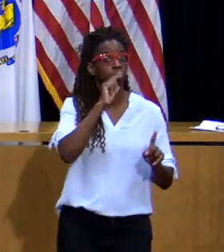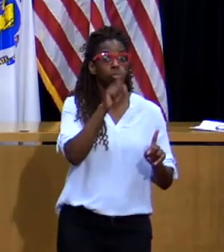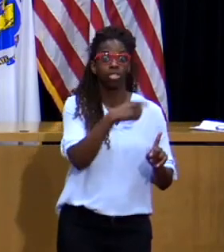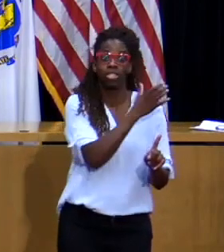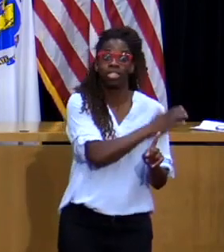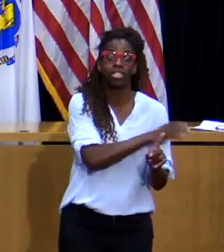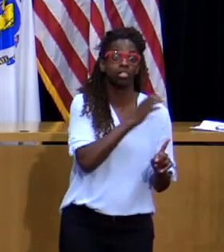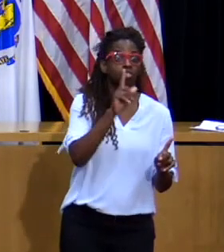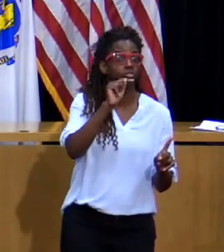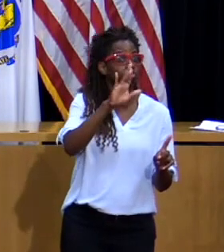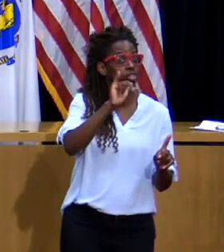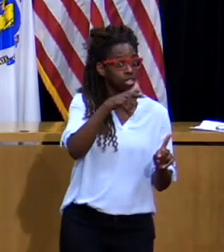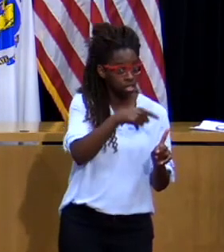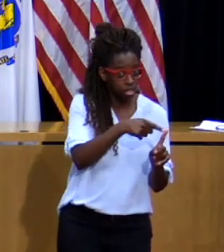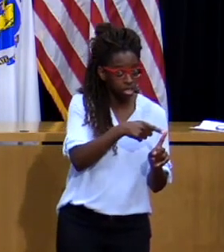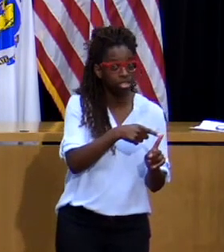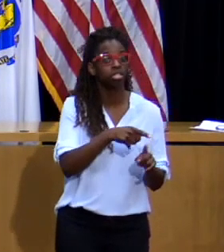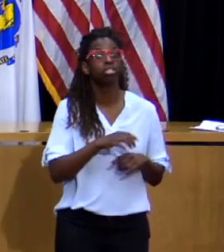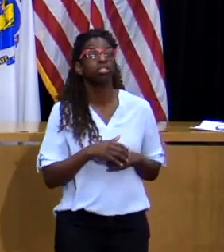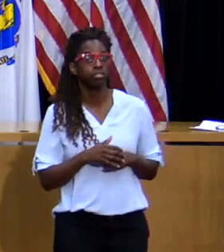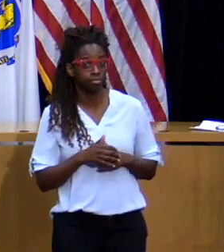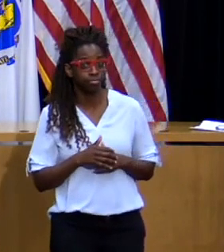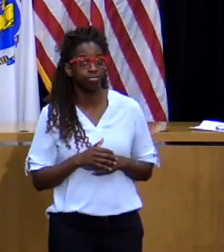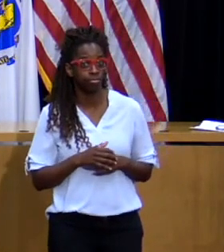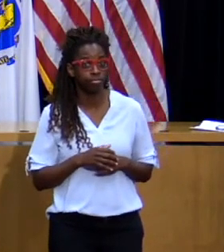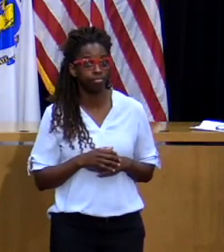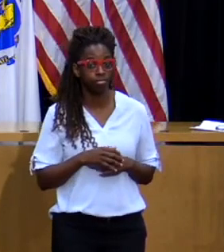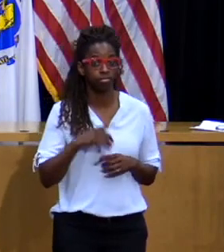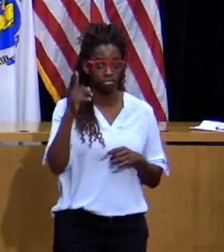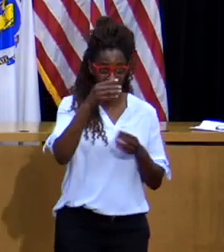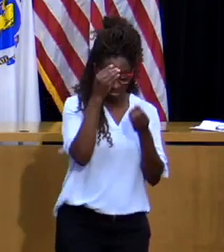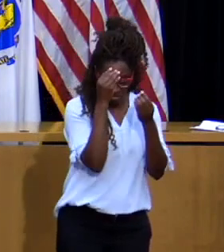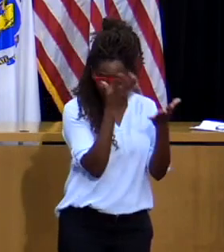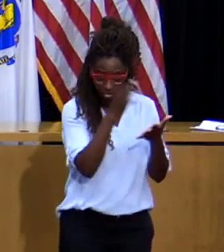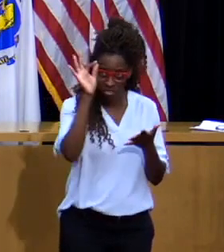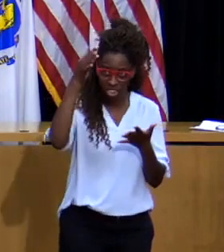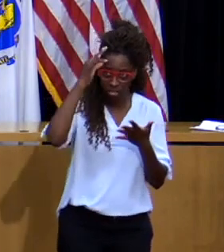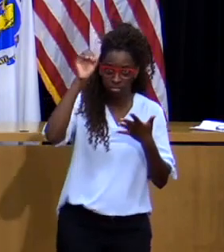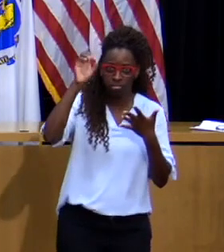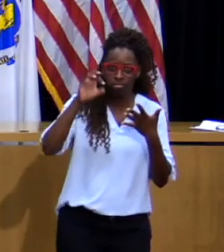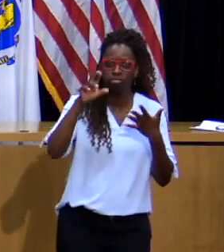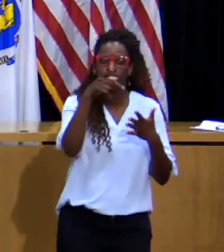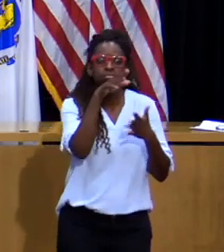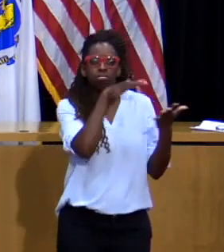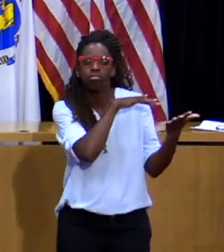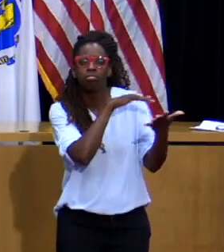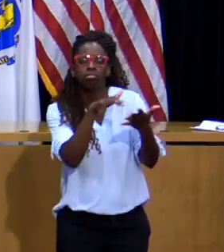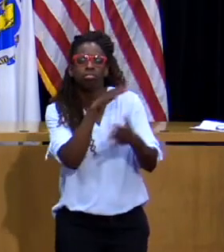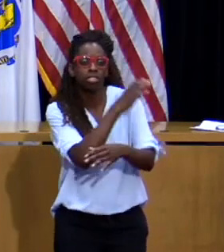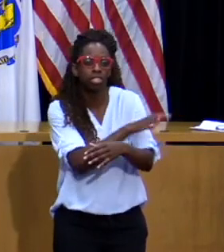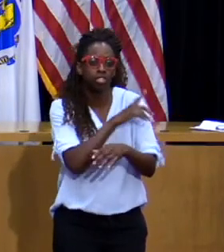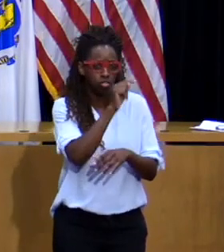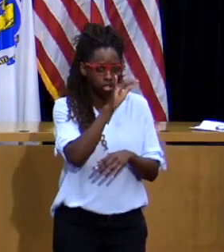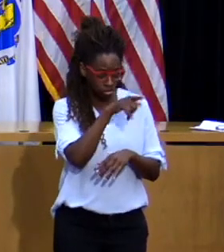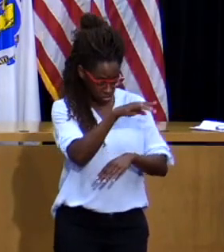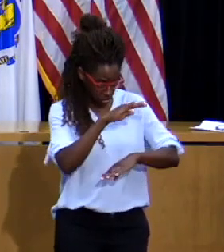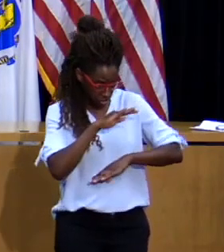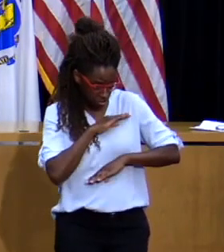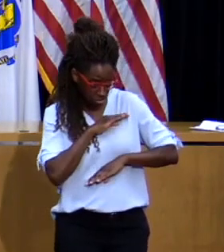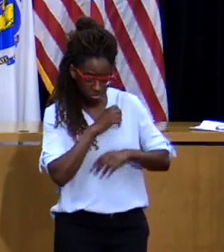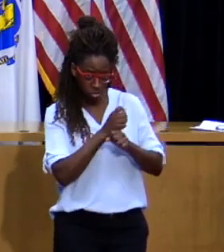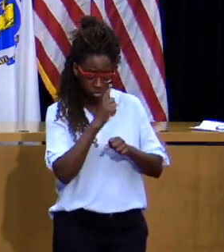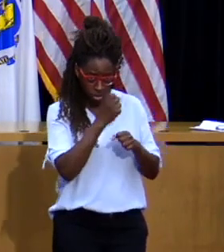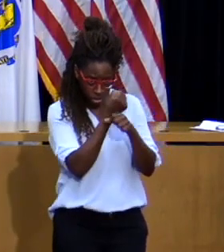standards before any patients are vaccinated about what the bar is for safety and efficacy that they must meet. During